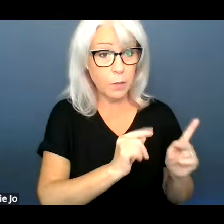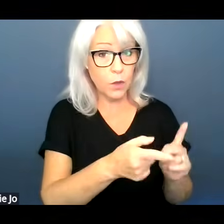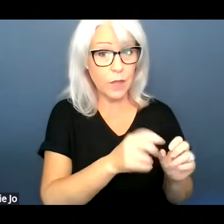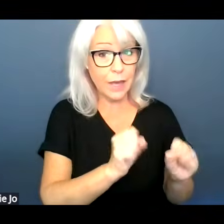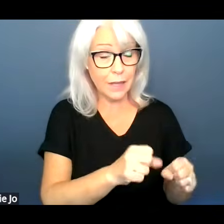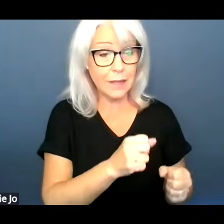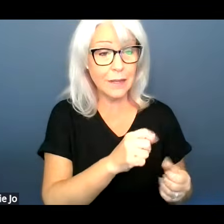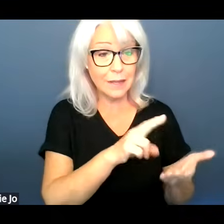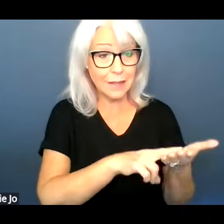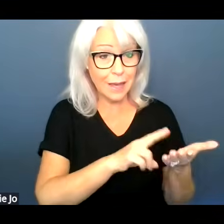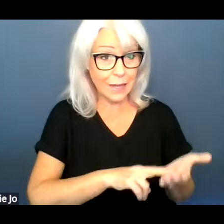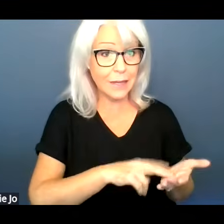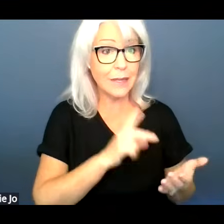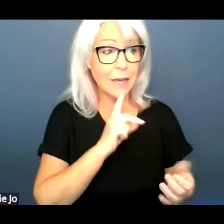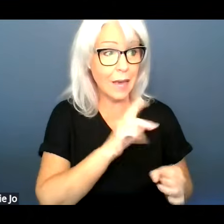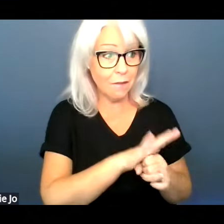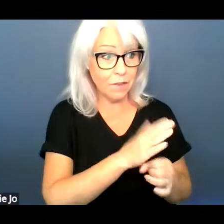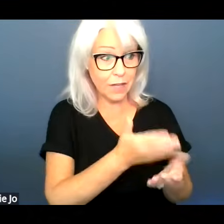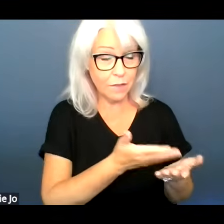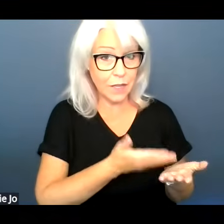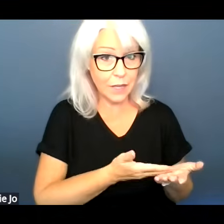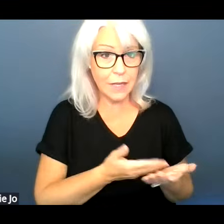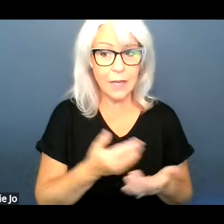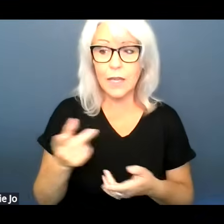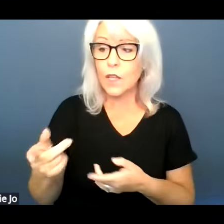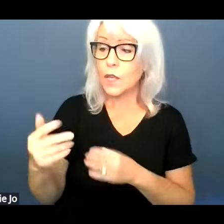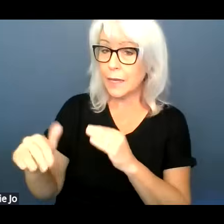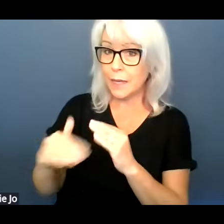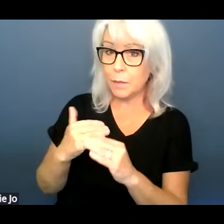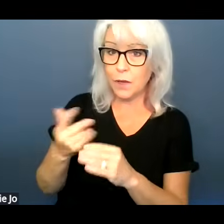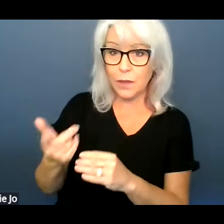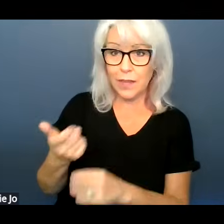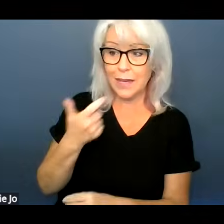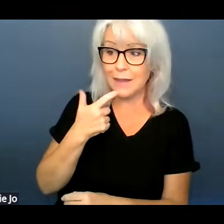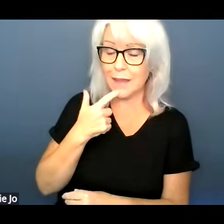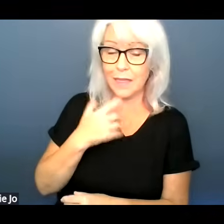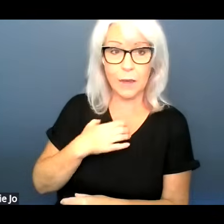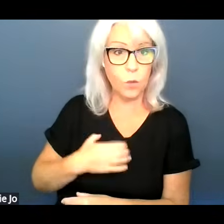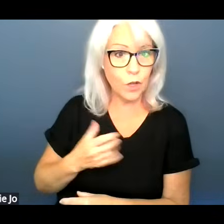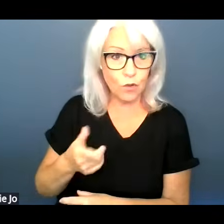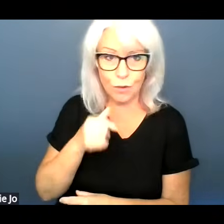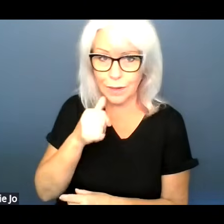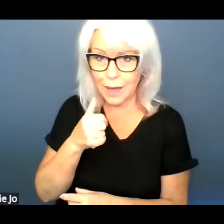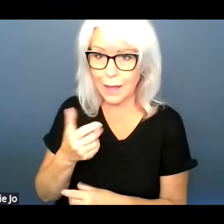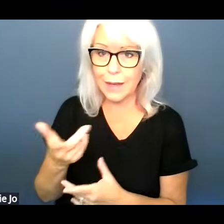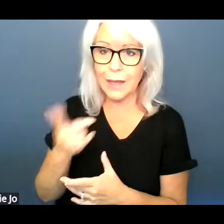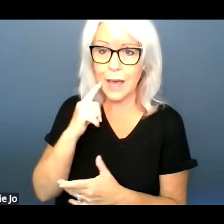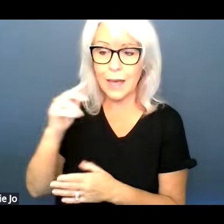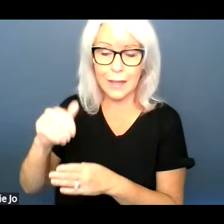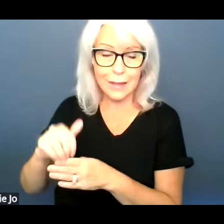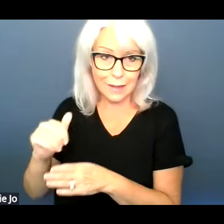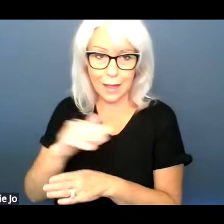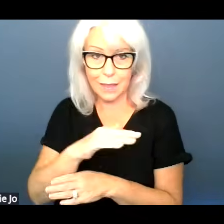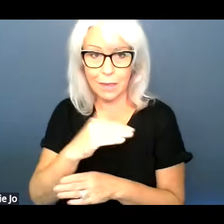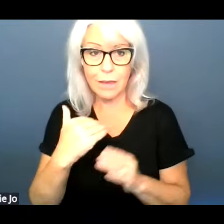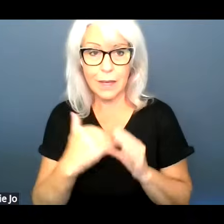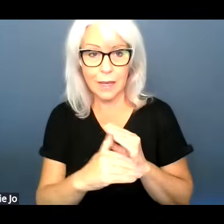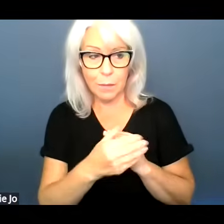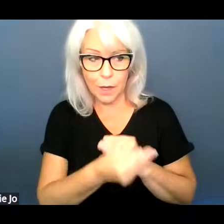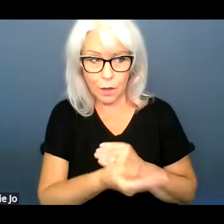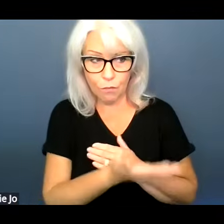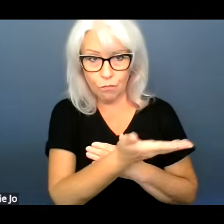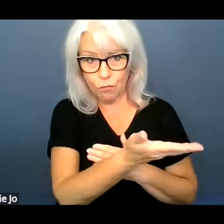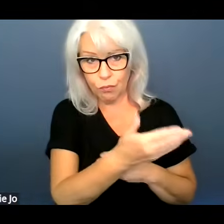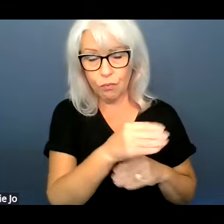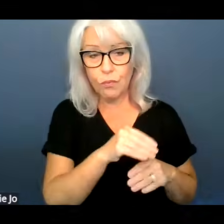been emailing me saying that they wish that they didn't. Those emails have all been forwarded to the Bureau. Okay. The